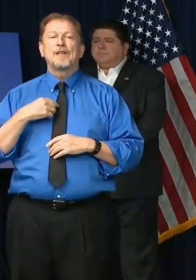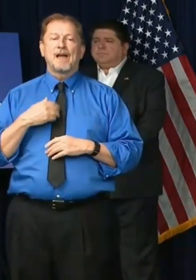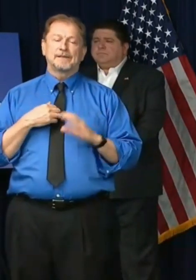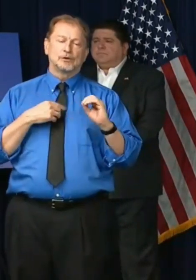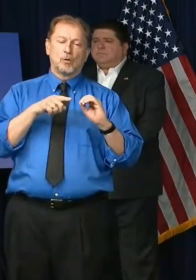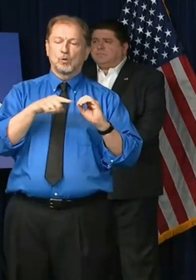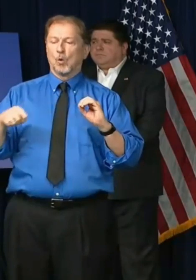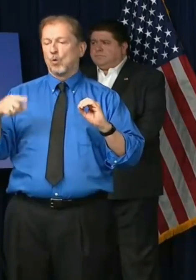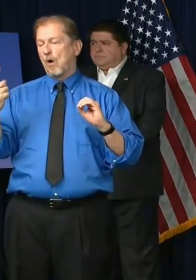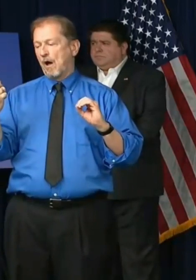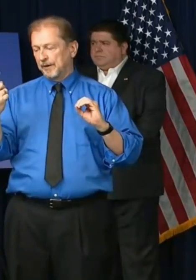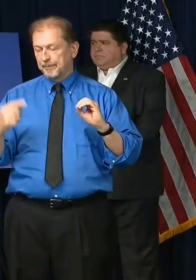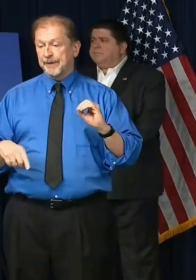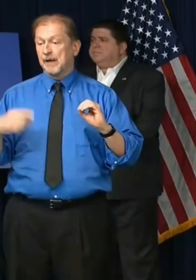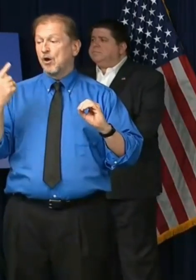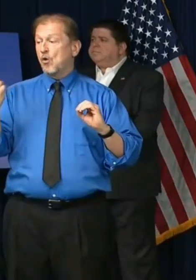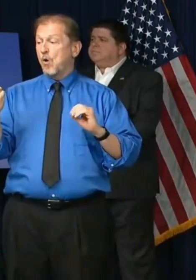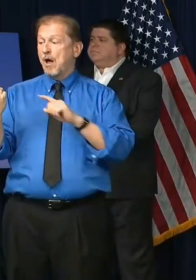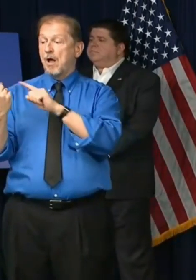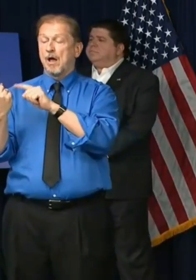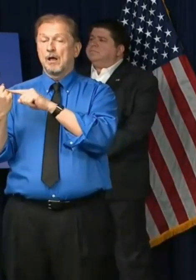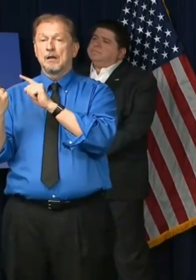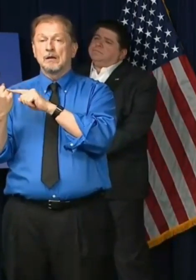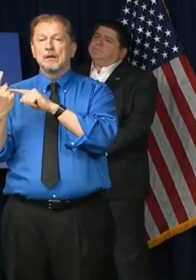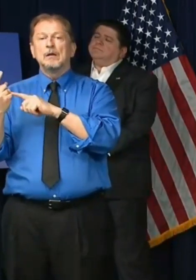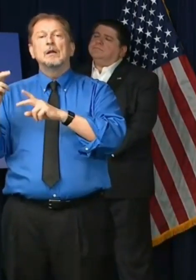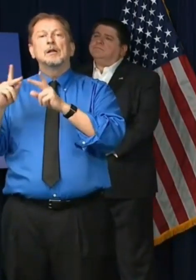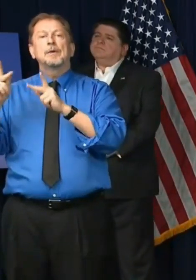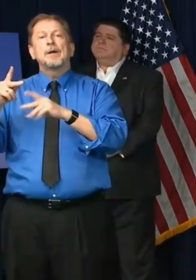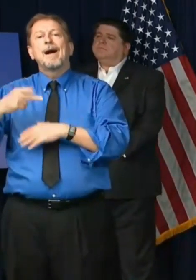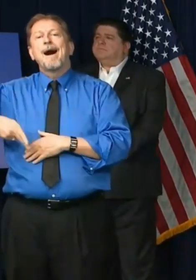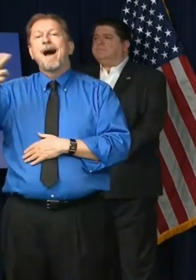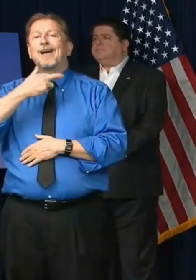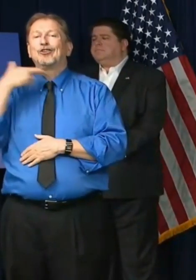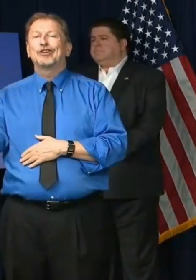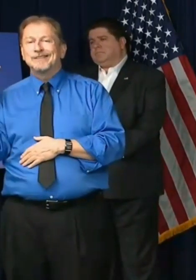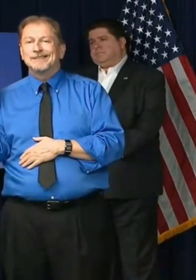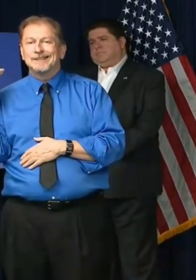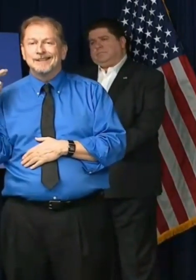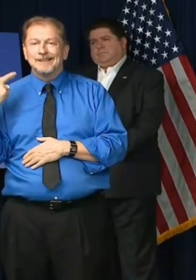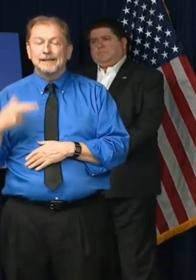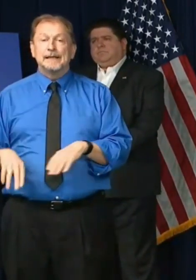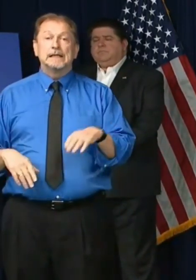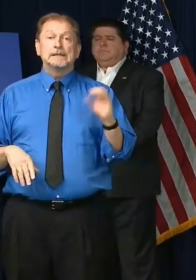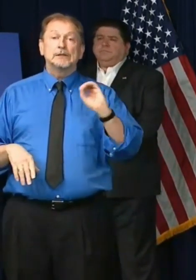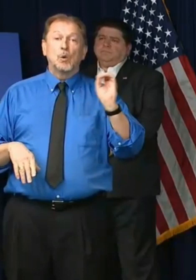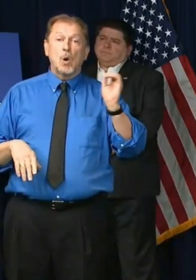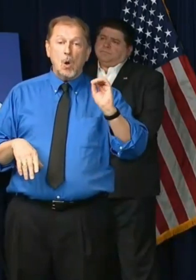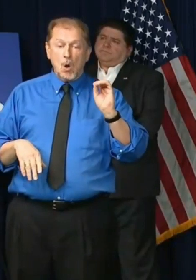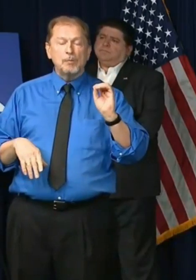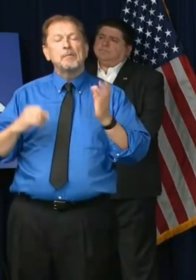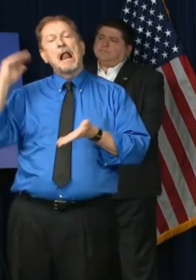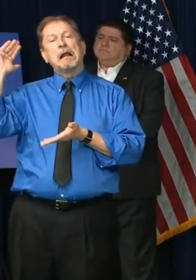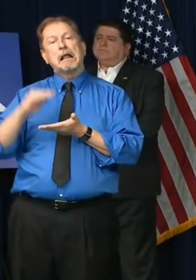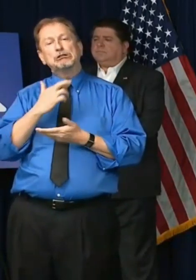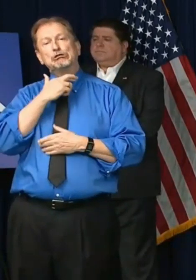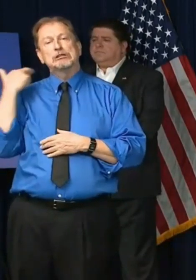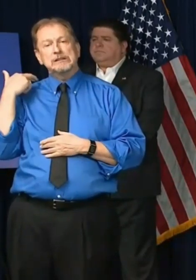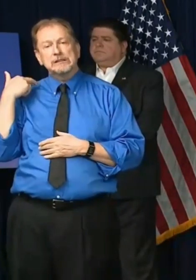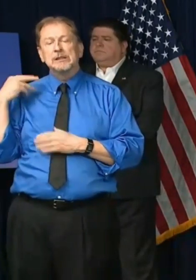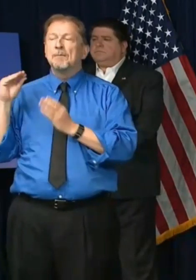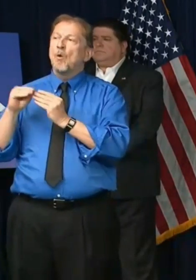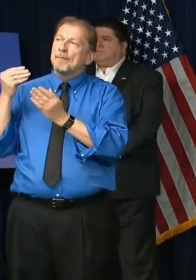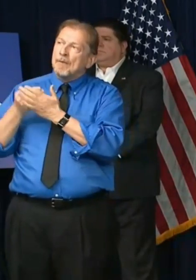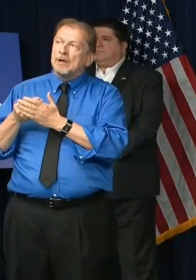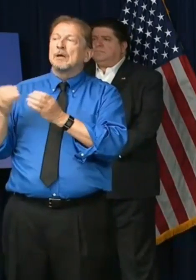you will, with 1 being people who are the most vulnerable in a society and 0 being less vulnerable. So we are trying to